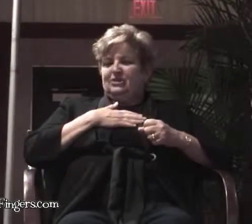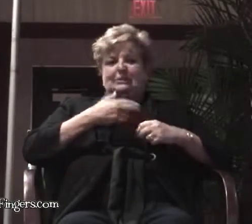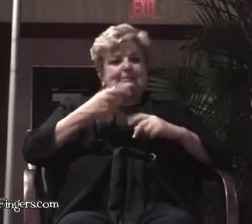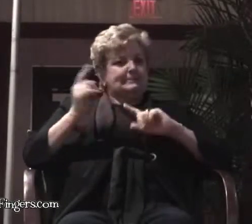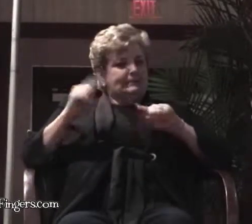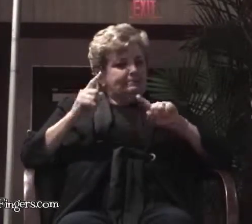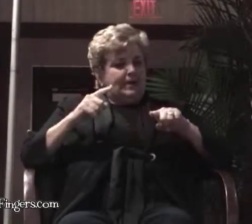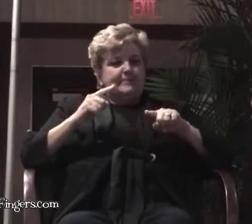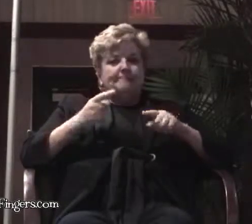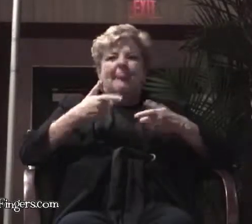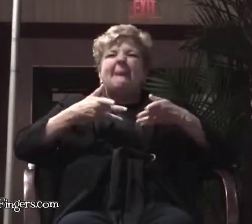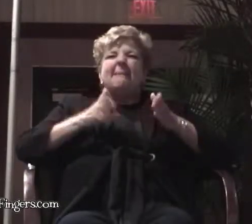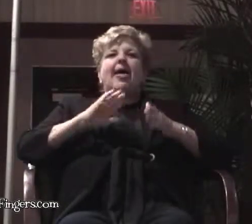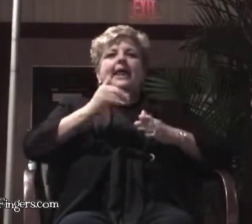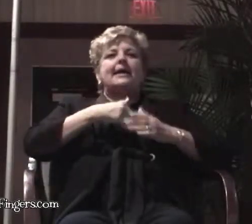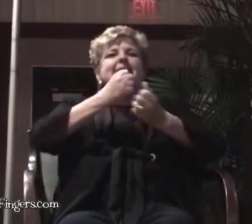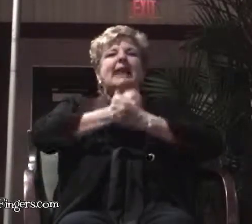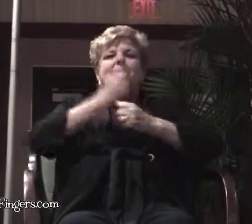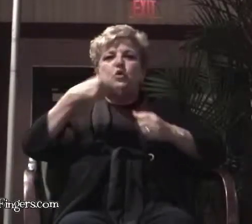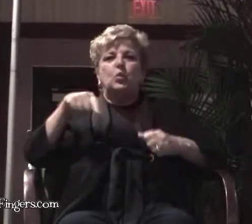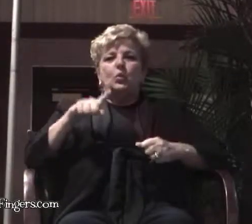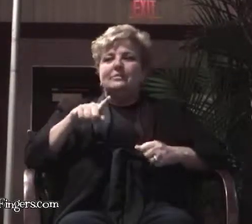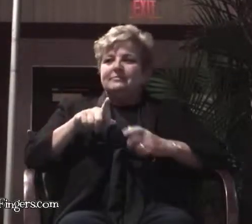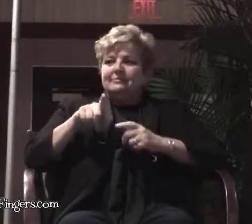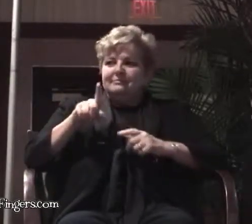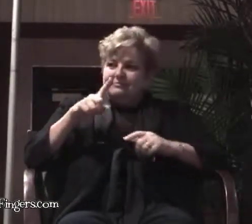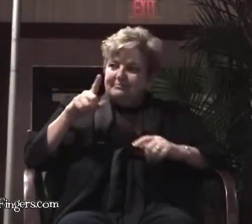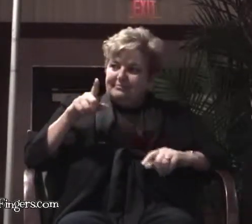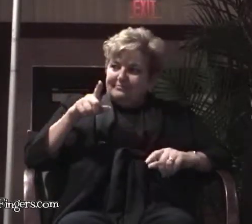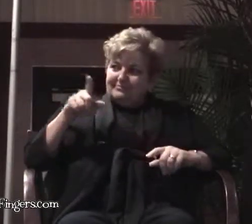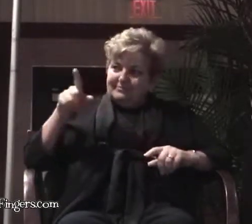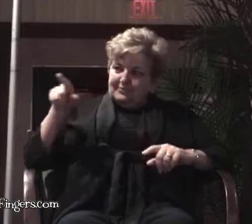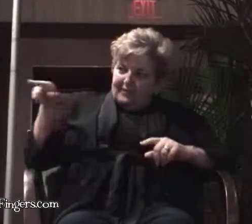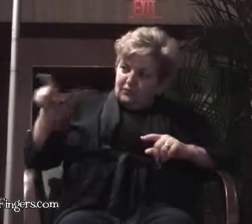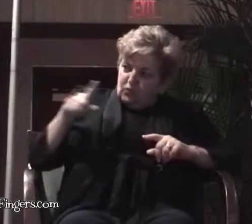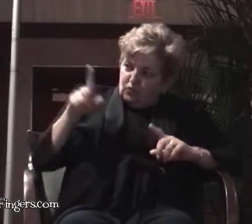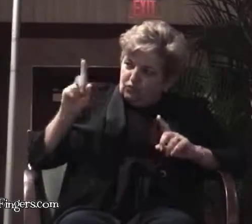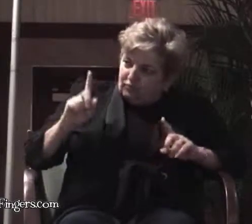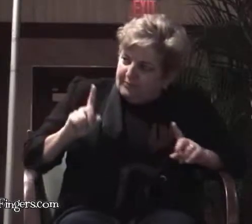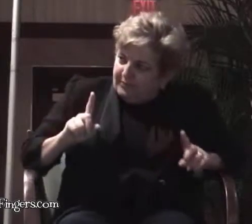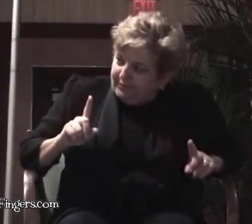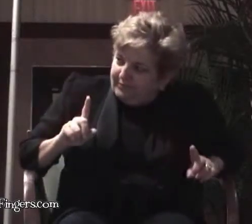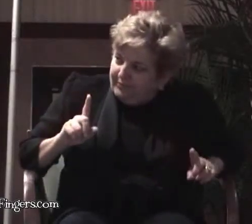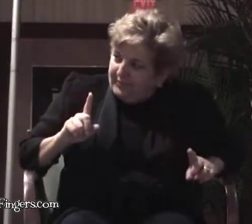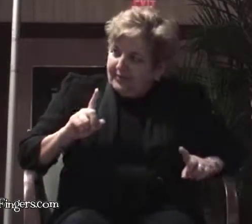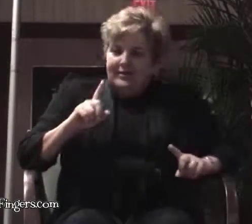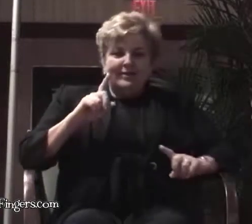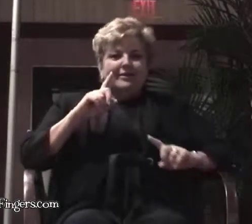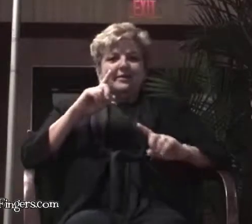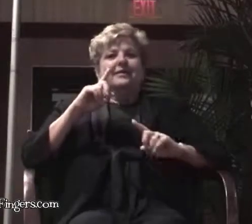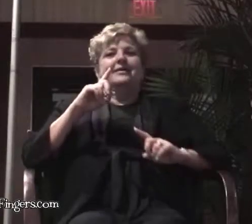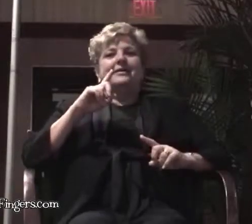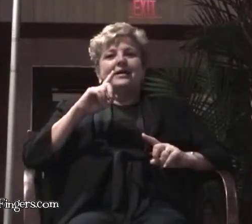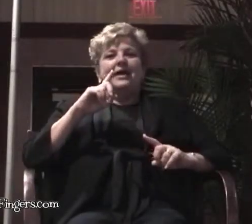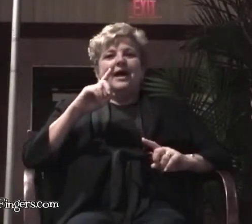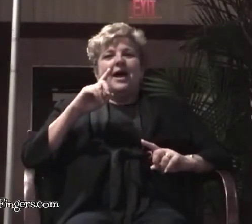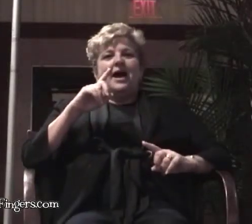life will be rocketed. You know, those who never dreamed you were going to go. If I never dreamed I'd be